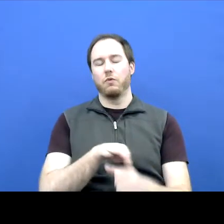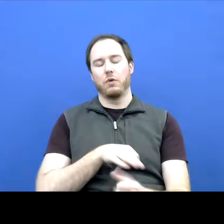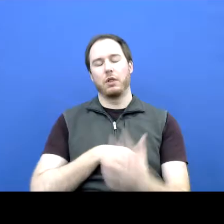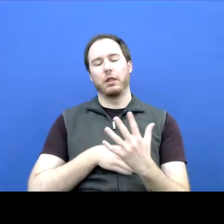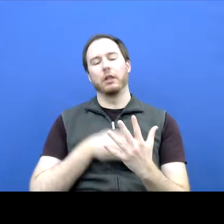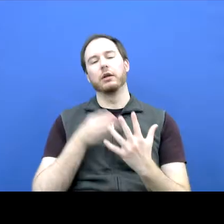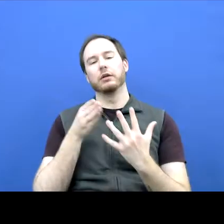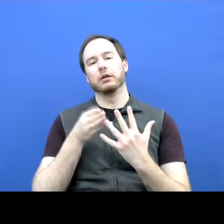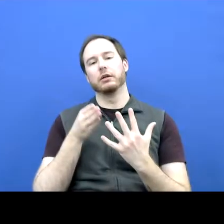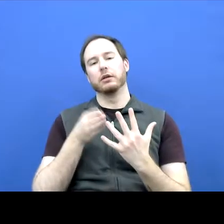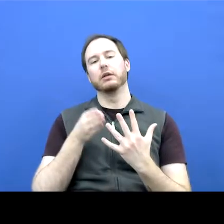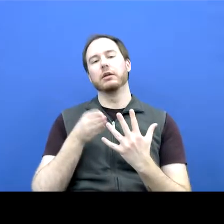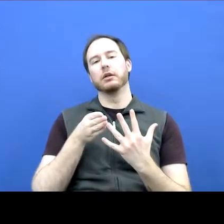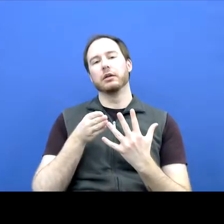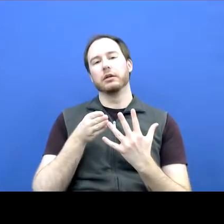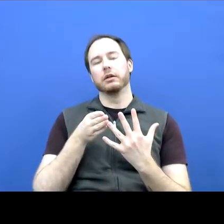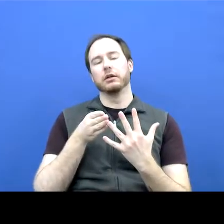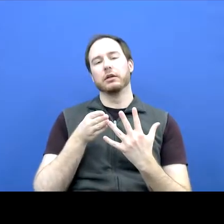roll.